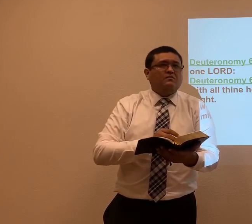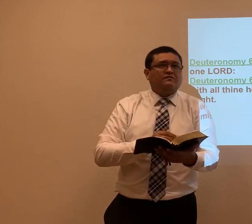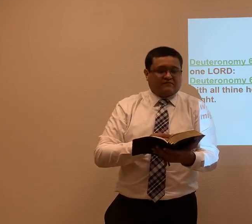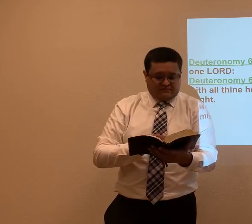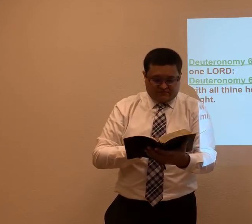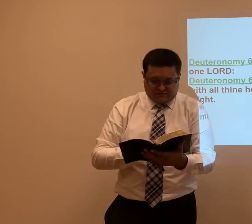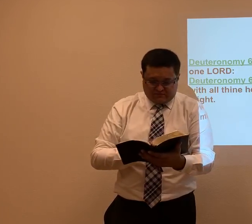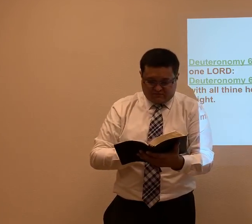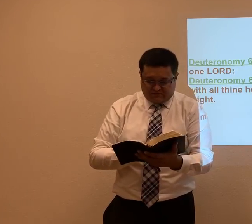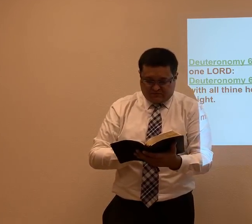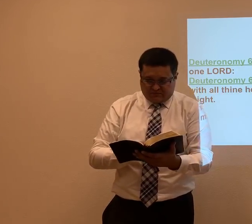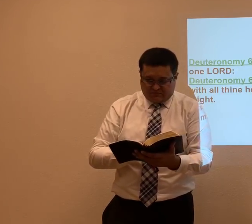That's like 3 verse 2.